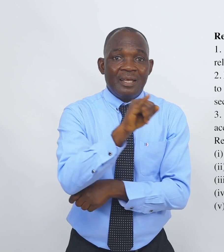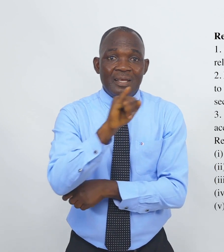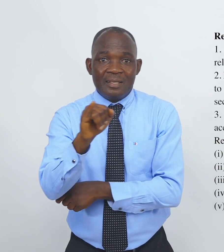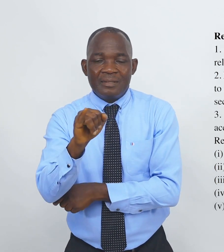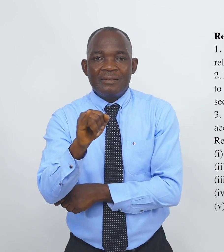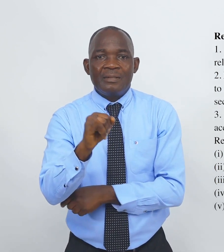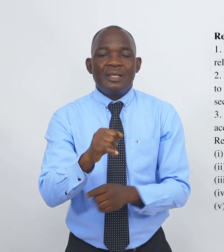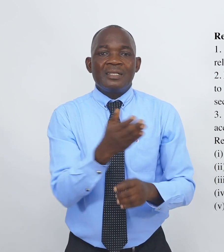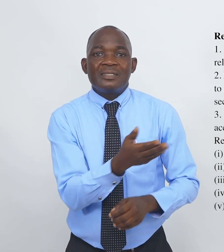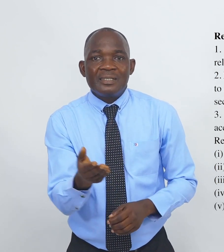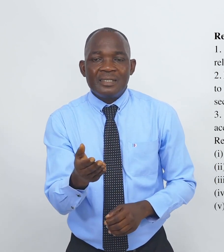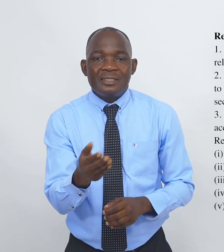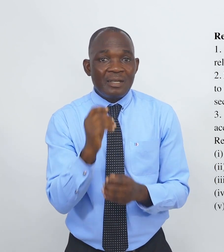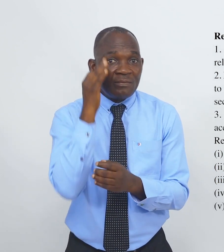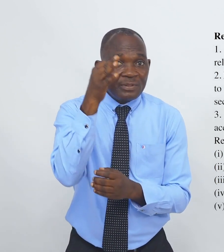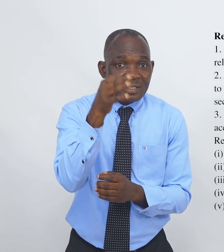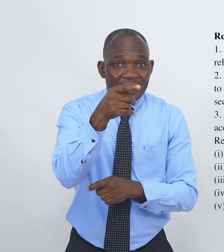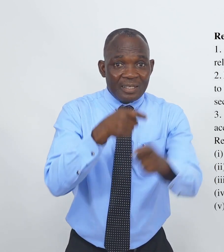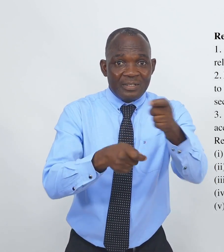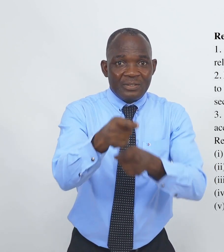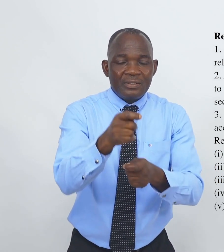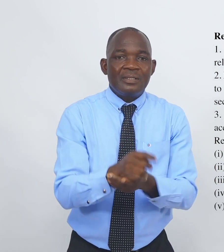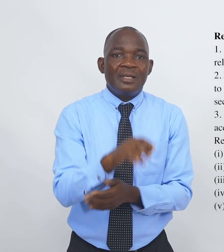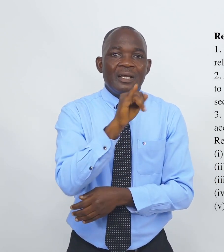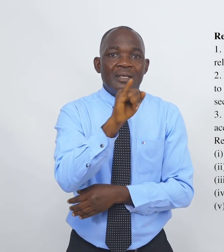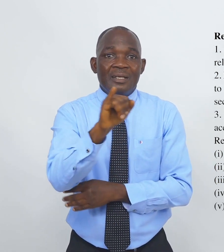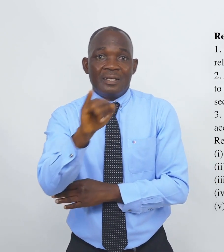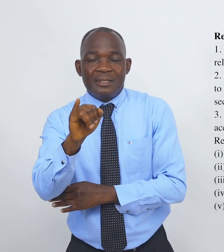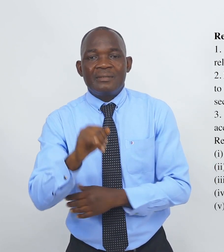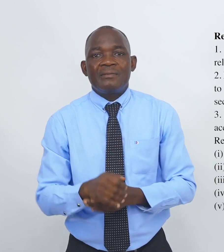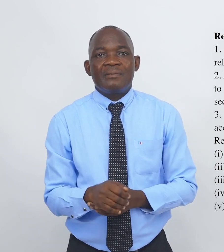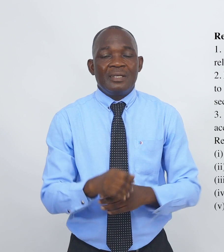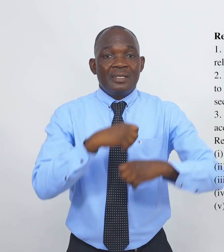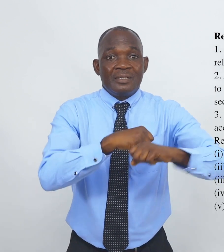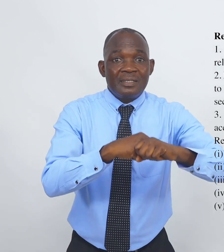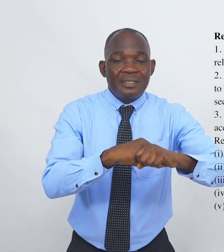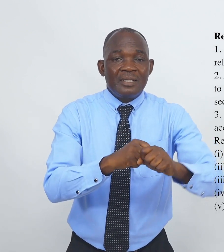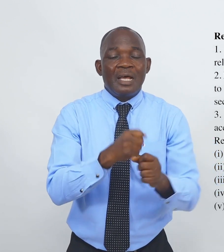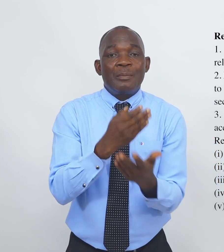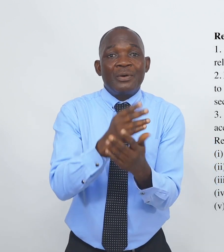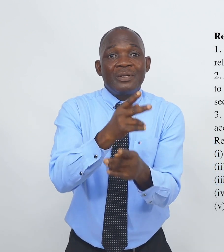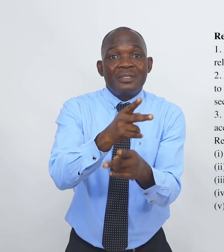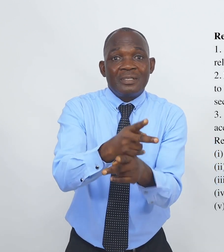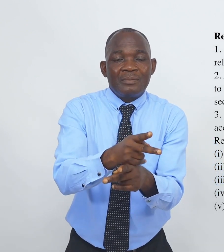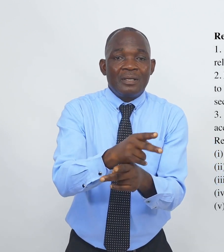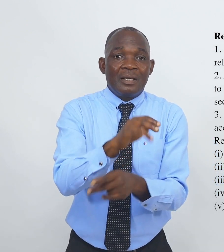II. Commodities and futures exchanges. III. Securities depositories.